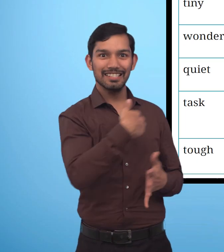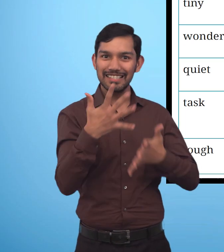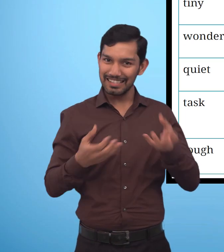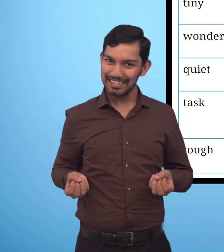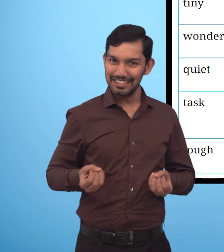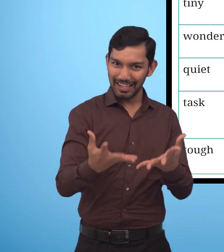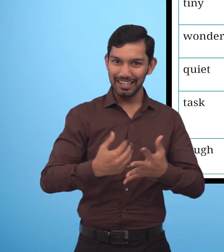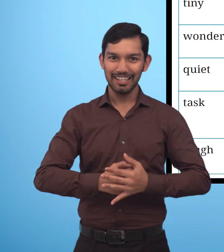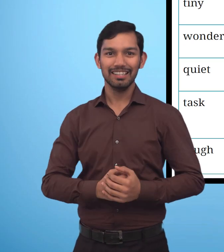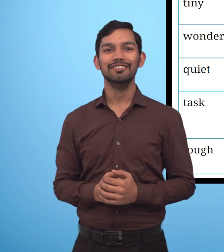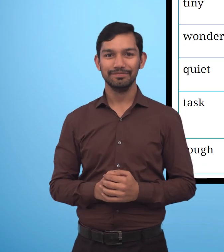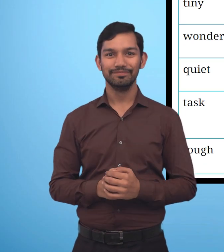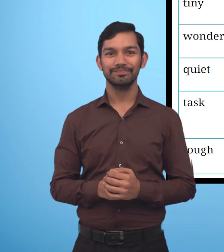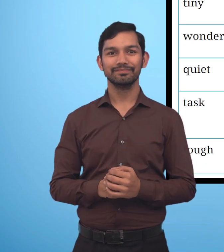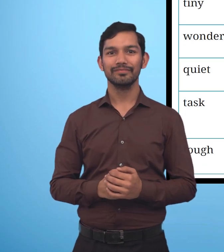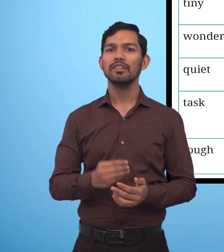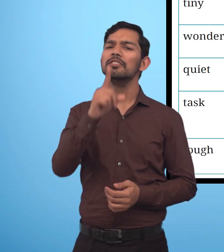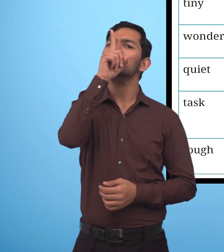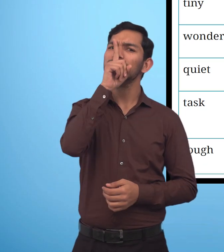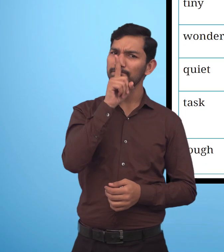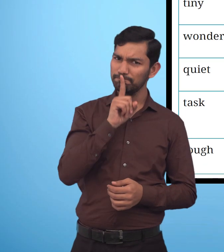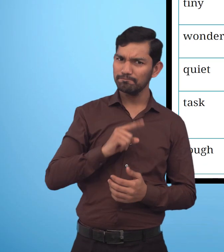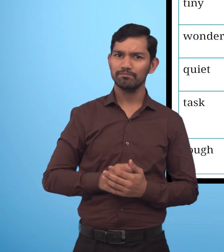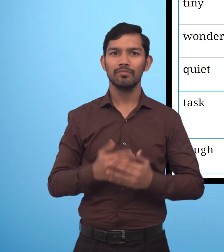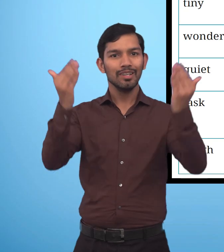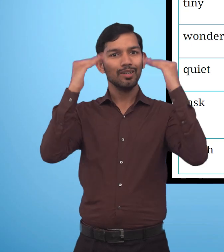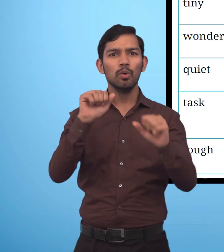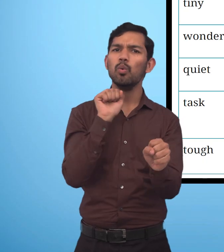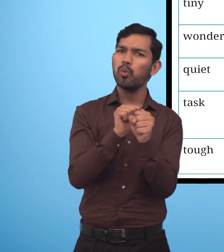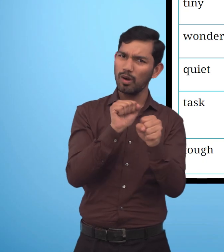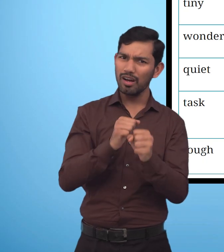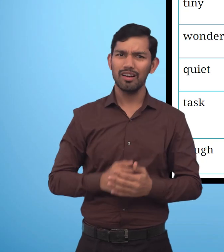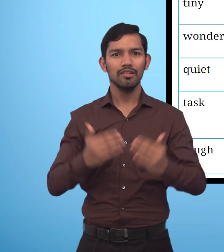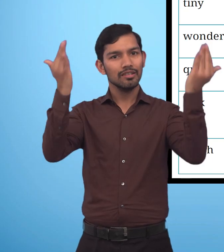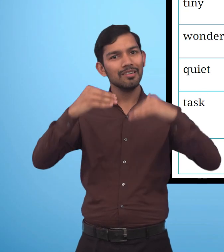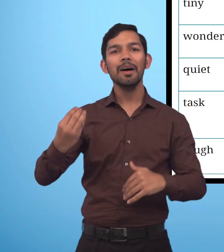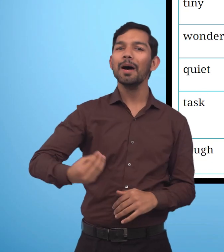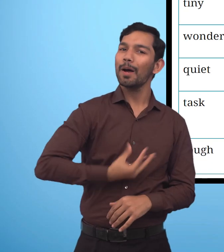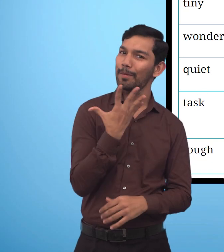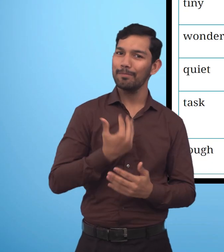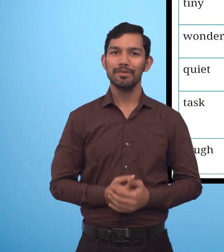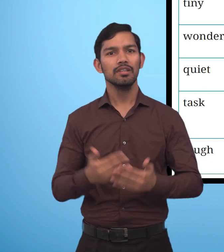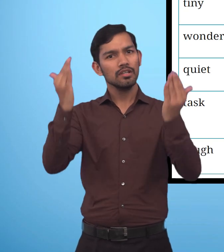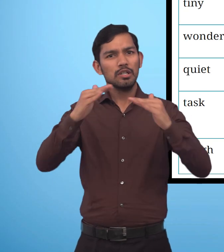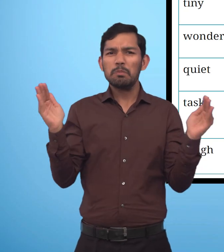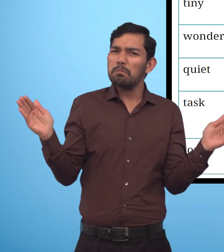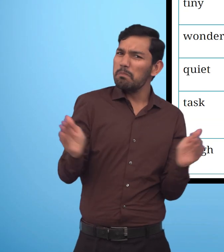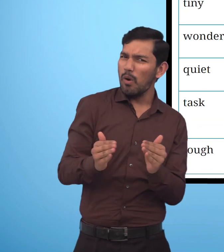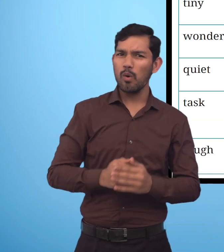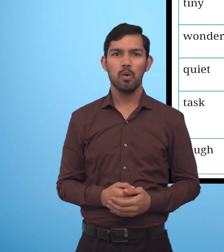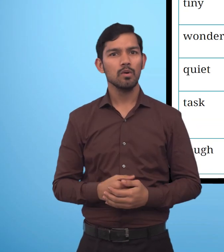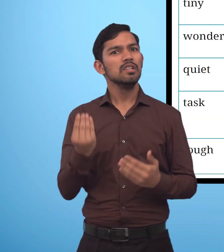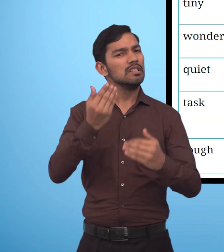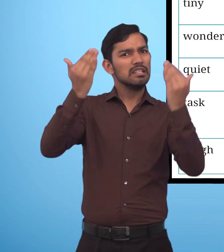Column C. Synonyms: silent, work, happy,